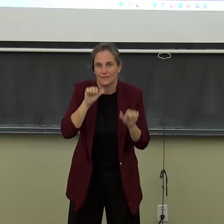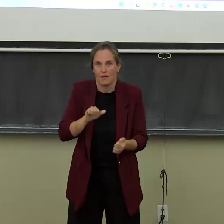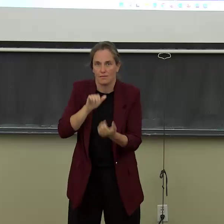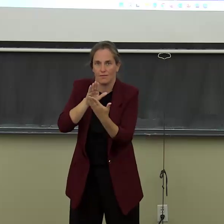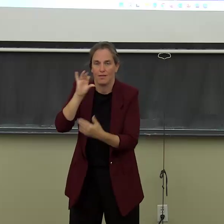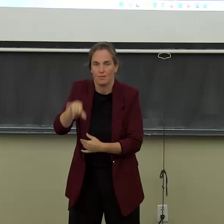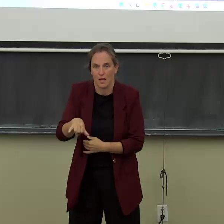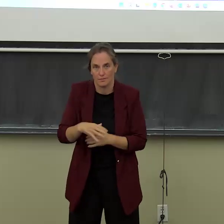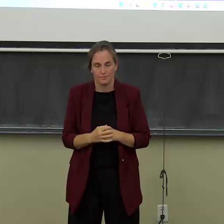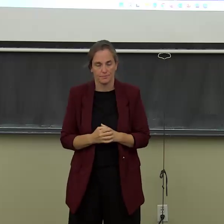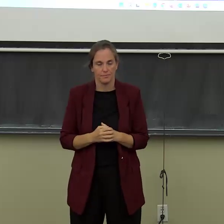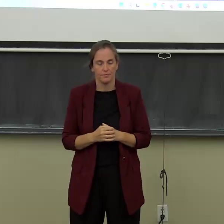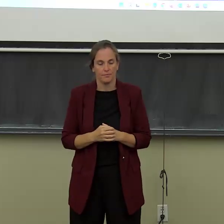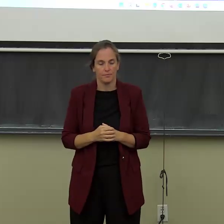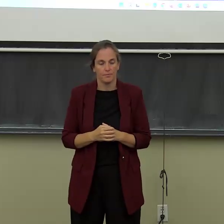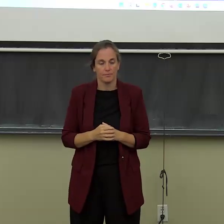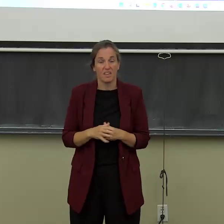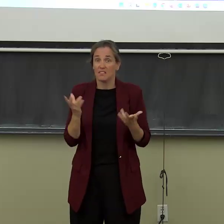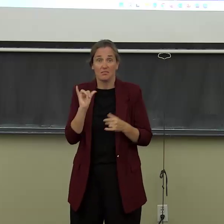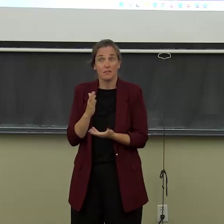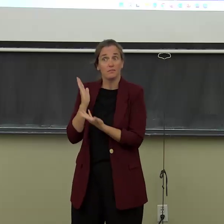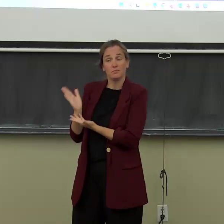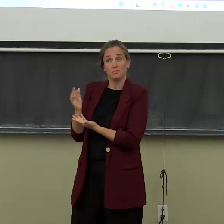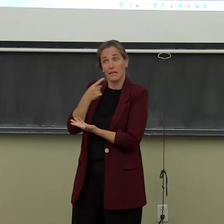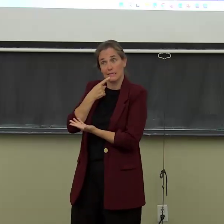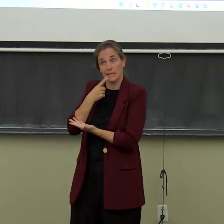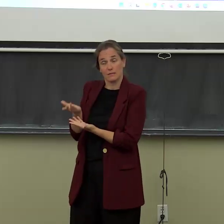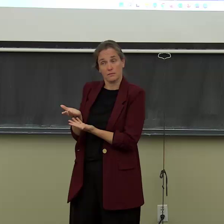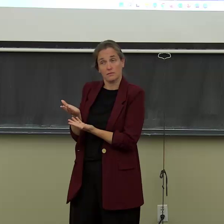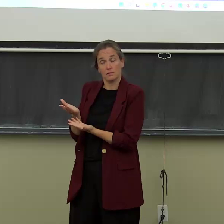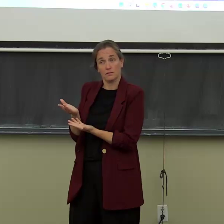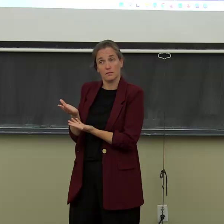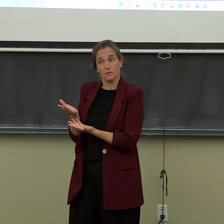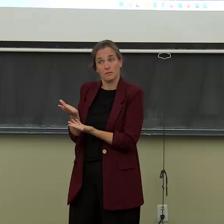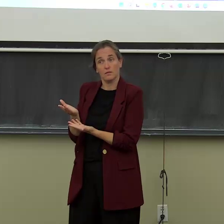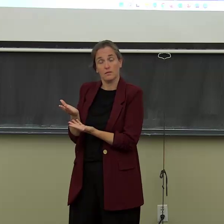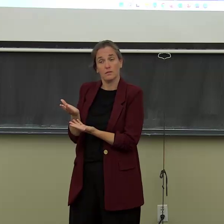then, as Bianca said, the other piece that we are